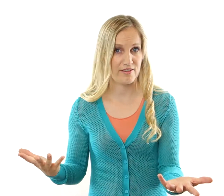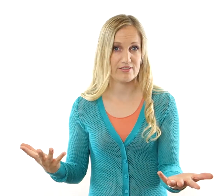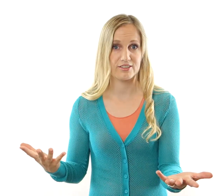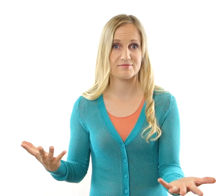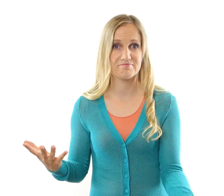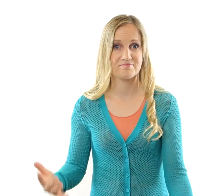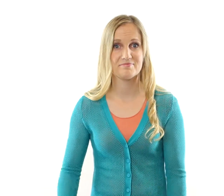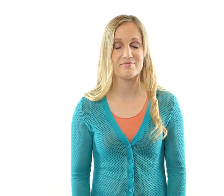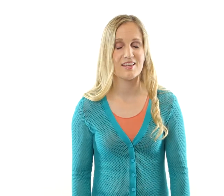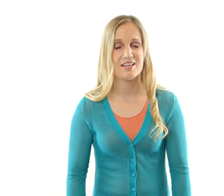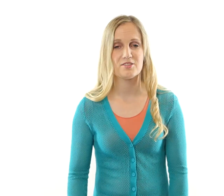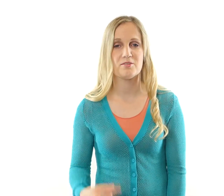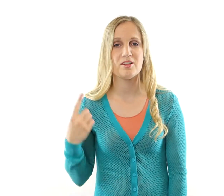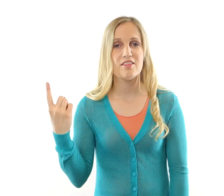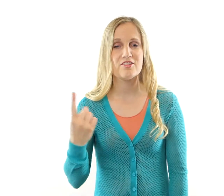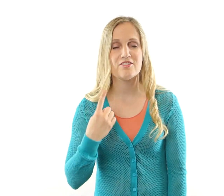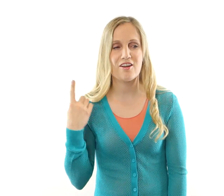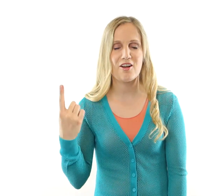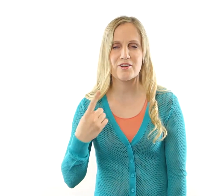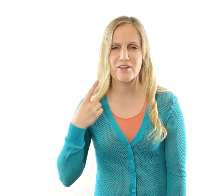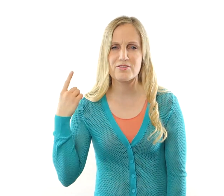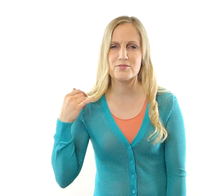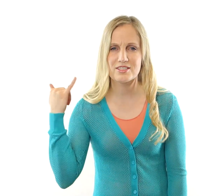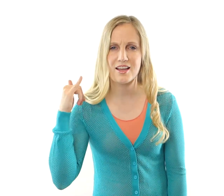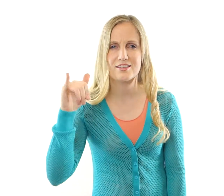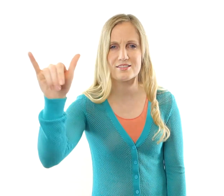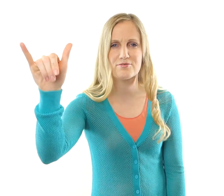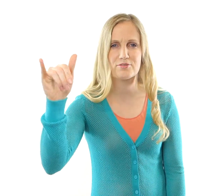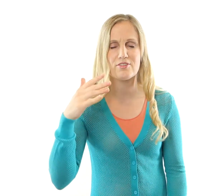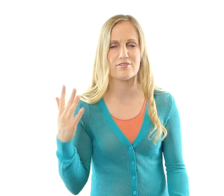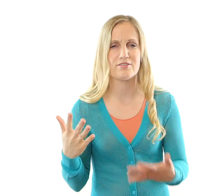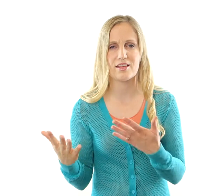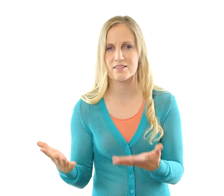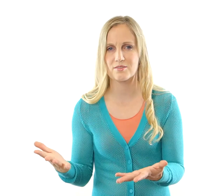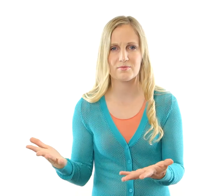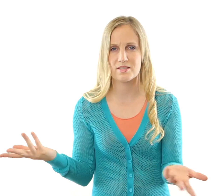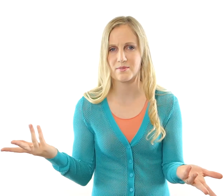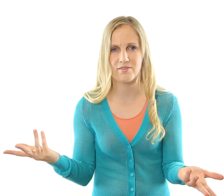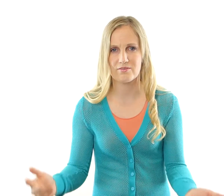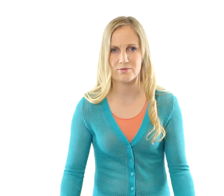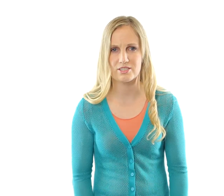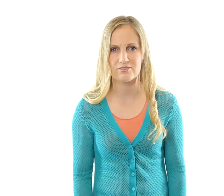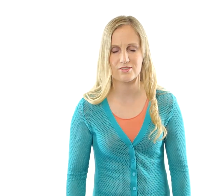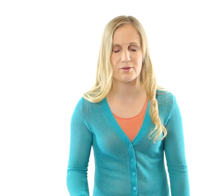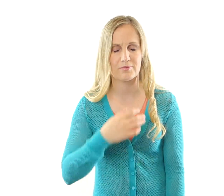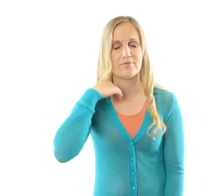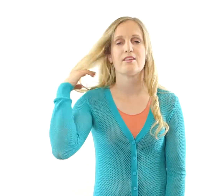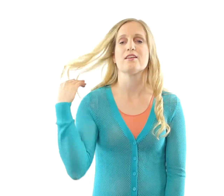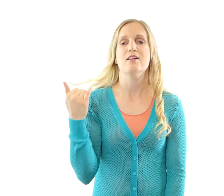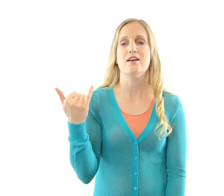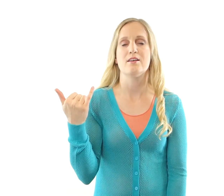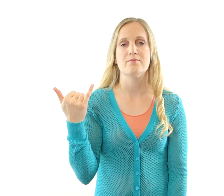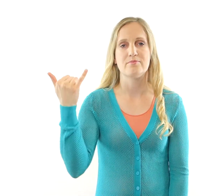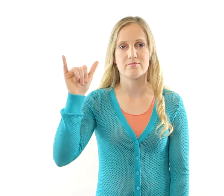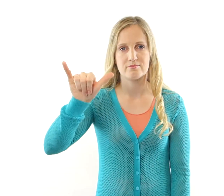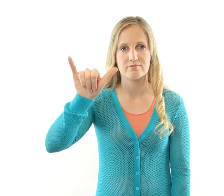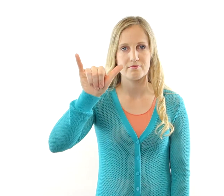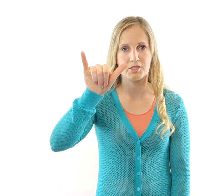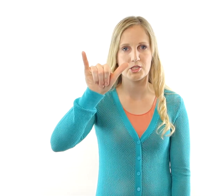forever. So there are a few signs for forever. That's my favorite one to use. So this is